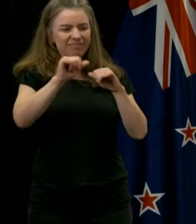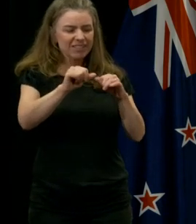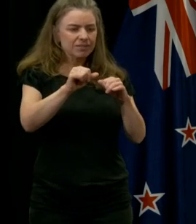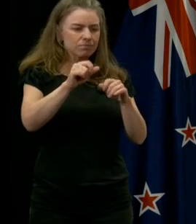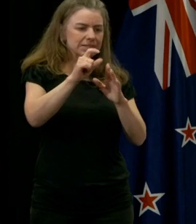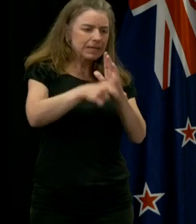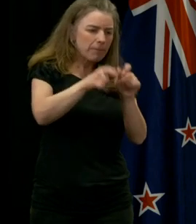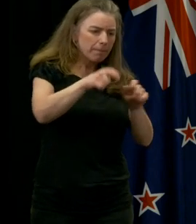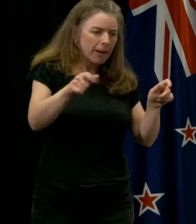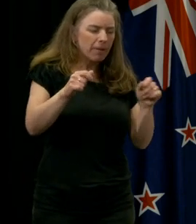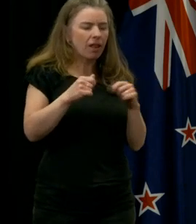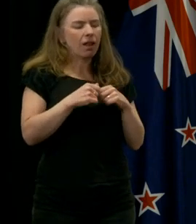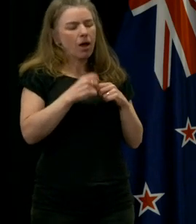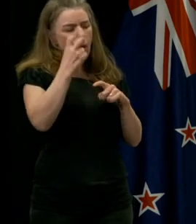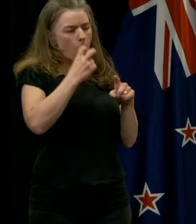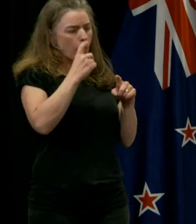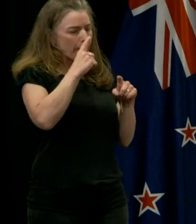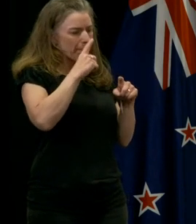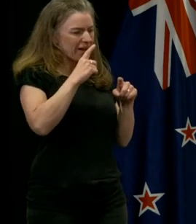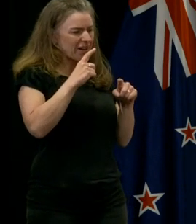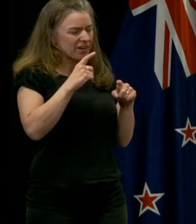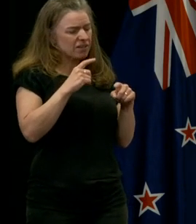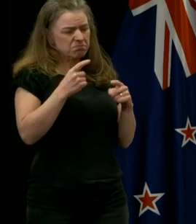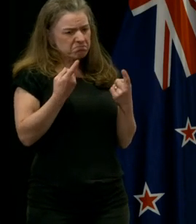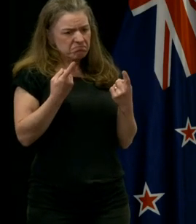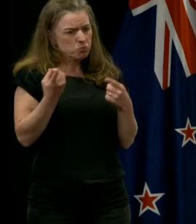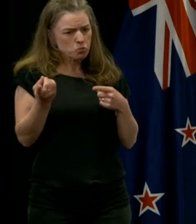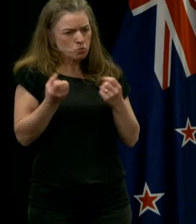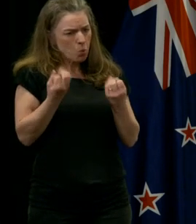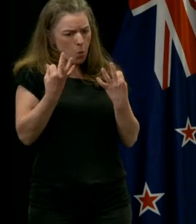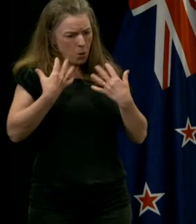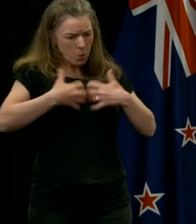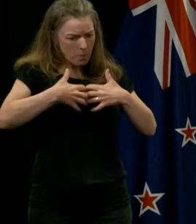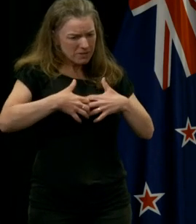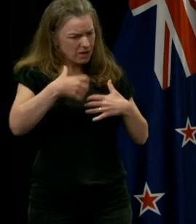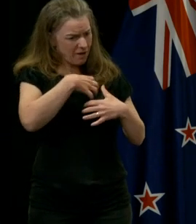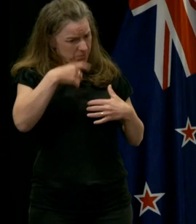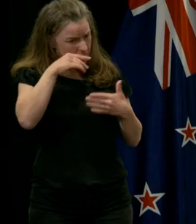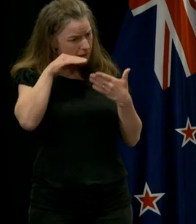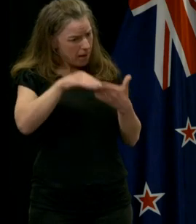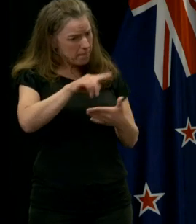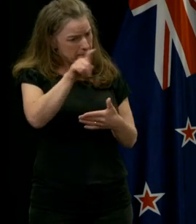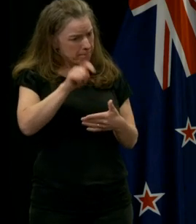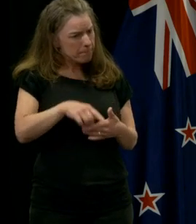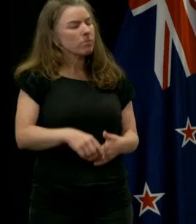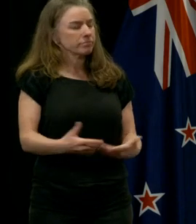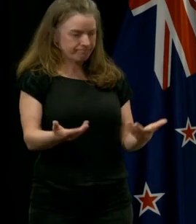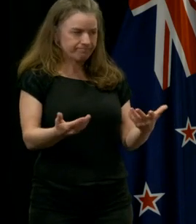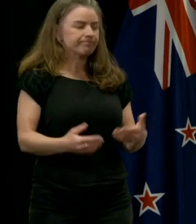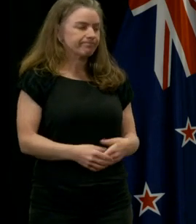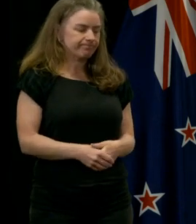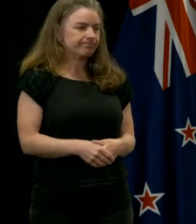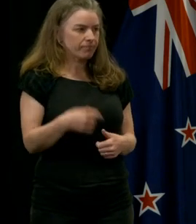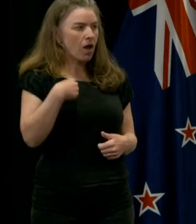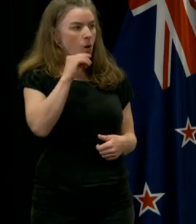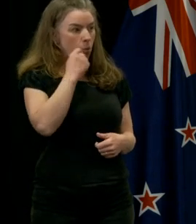protective equipment. Is that something you've heard anything about? No, I haven't. What can the government do, or what will it do to support those? Look, and that's something